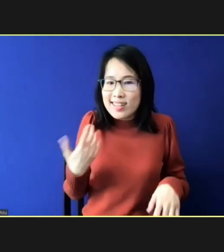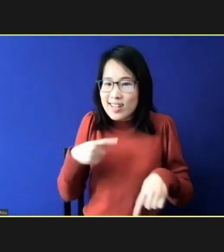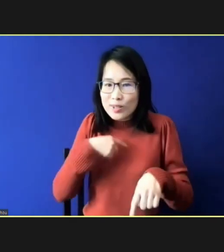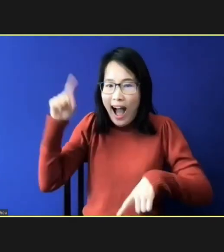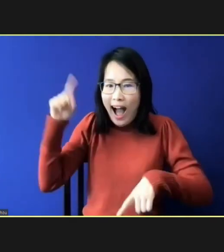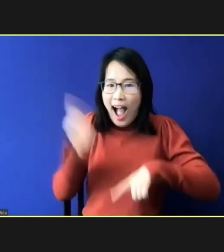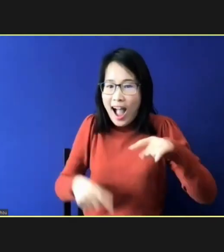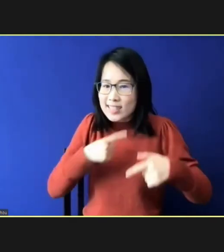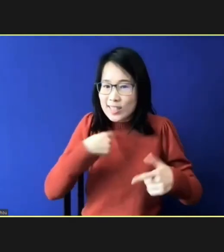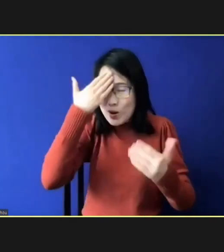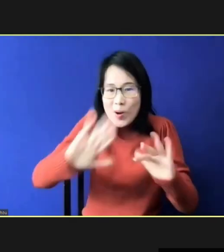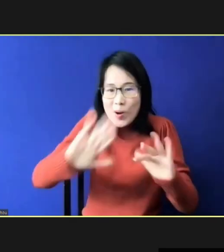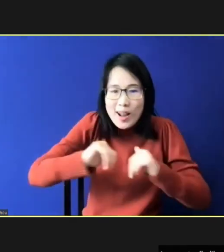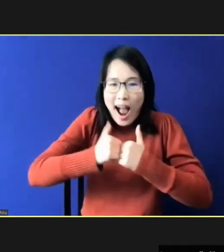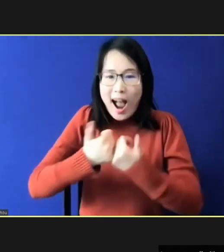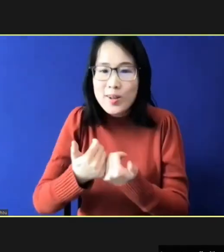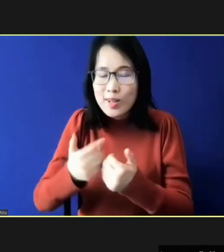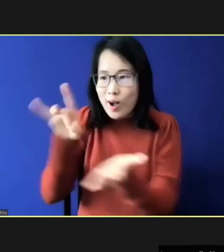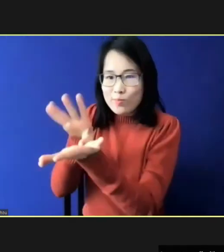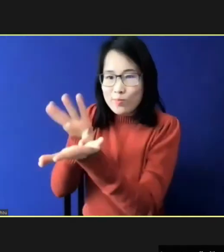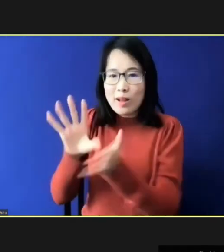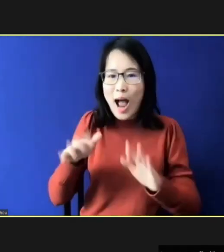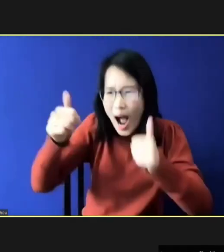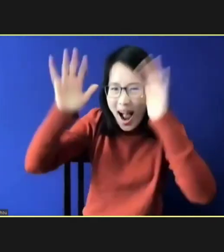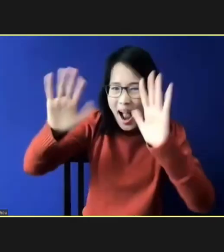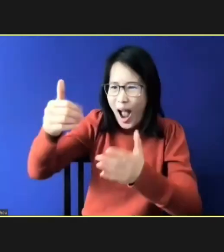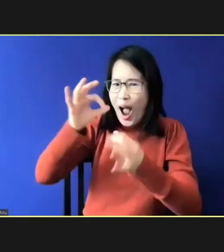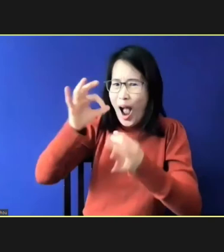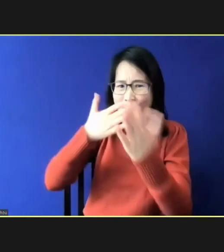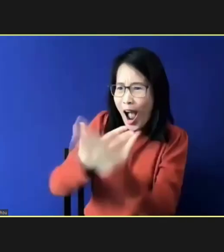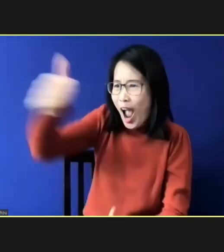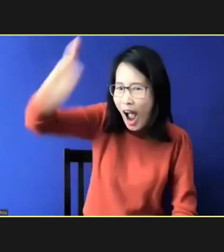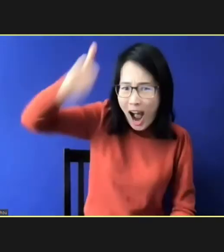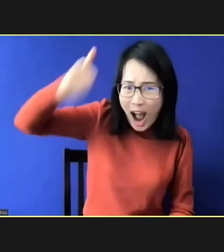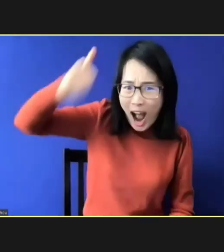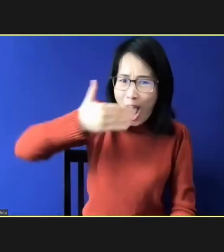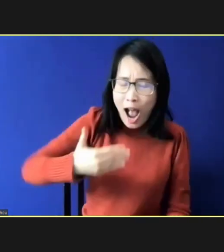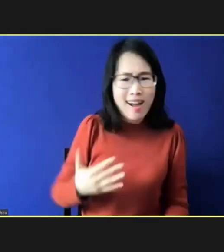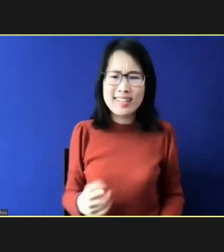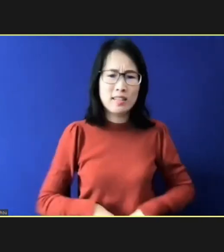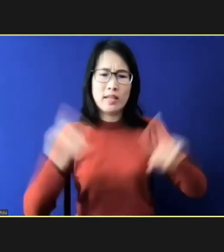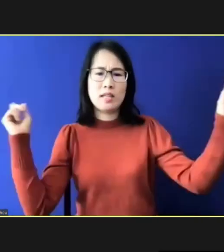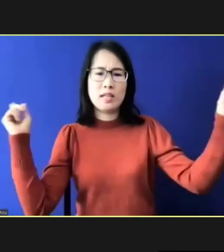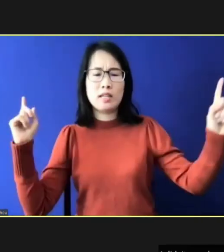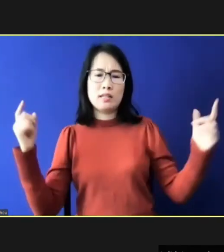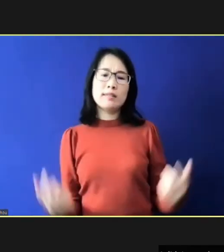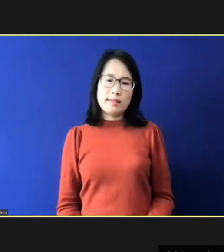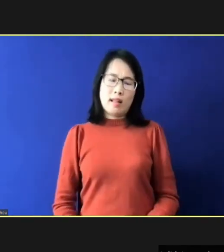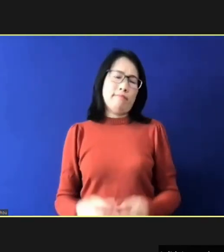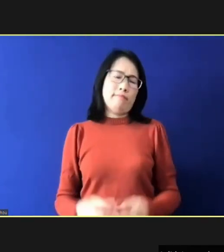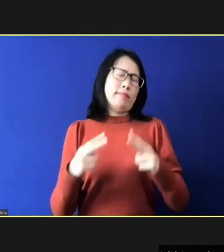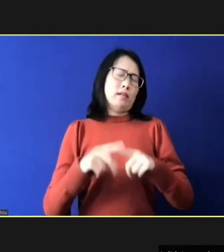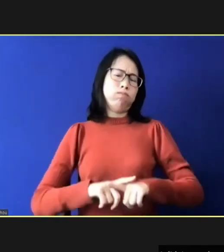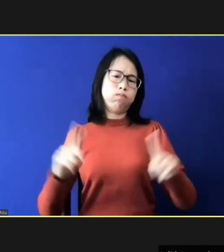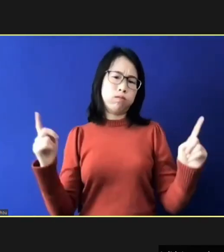an interpreter because they're not able to do a good job. I didn't even know how to do that, but I could do it. I could do it here. And I didn't even know. But they